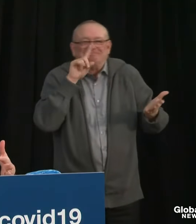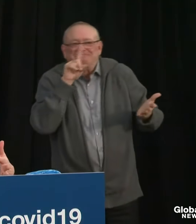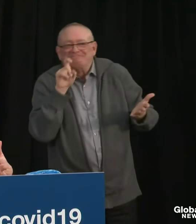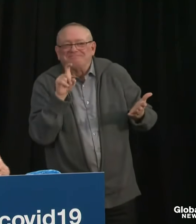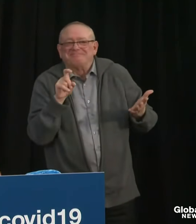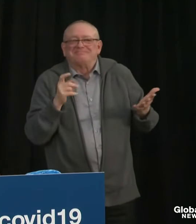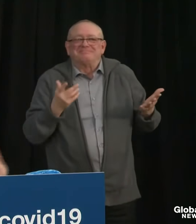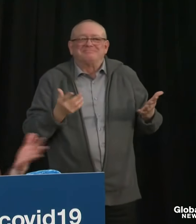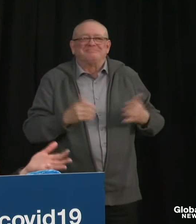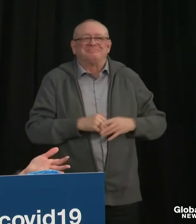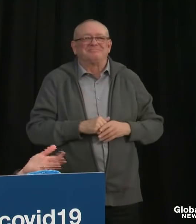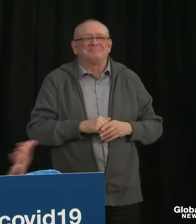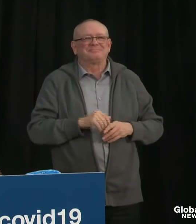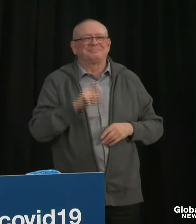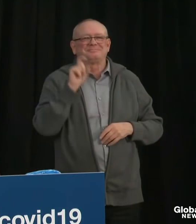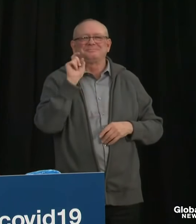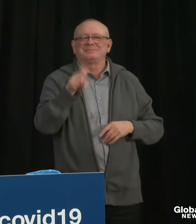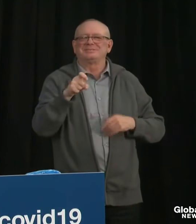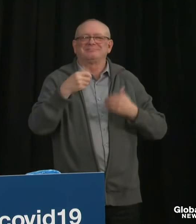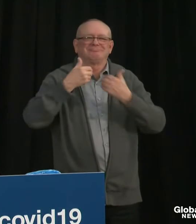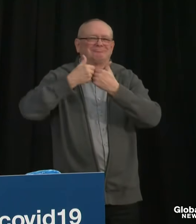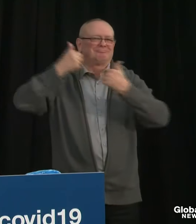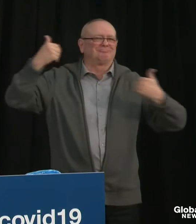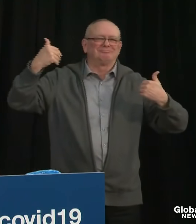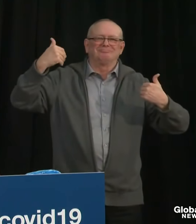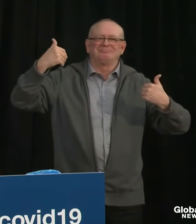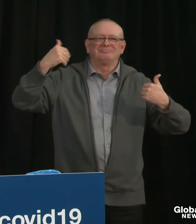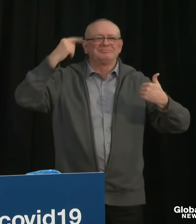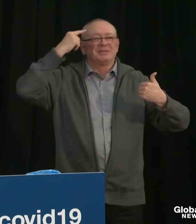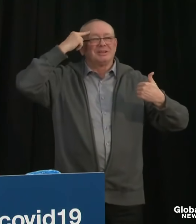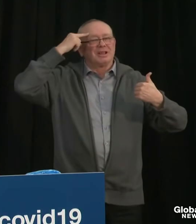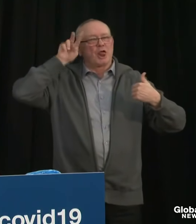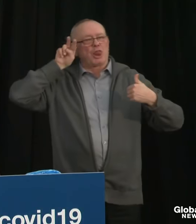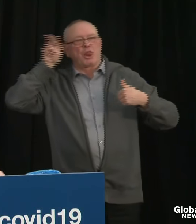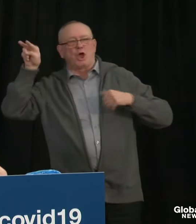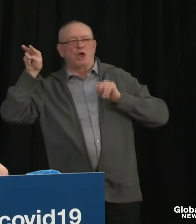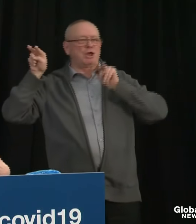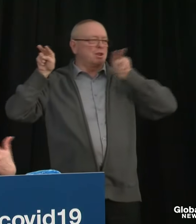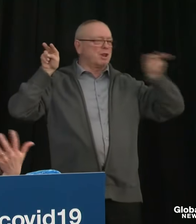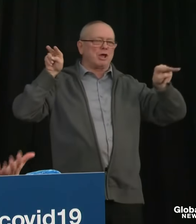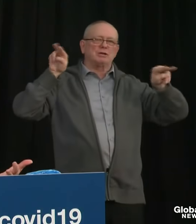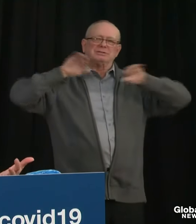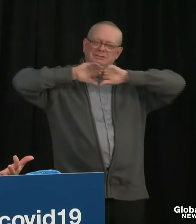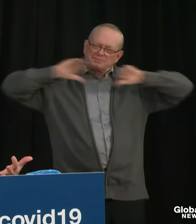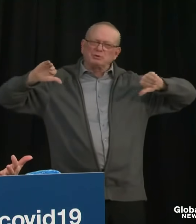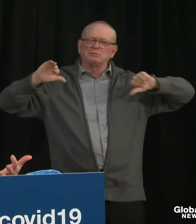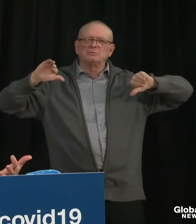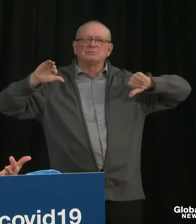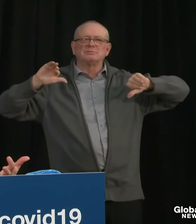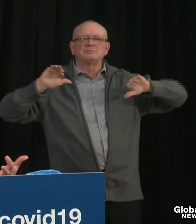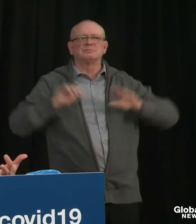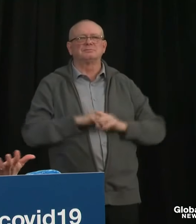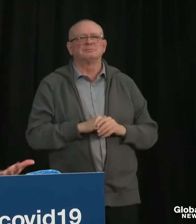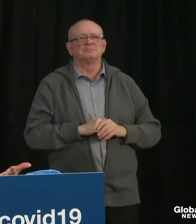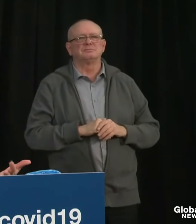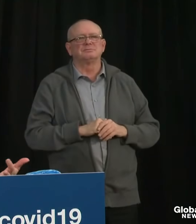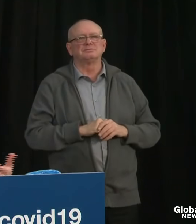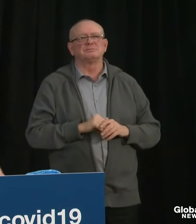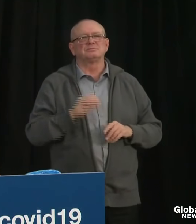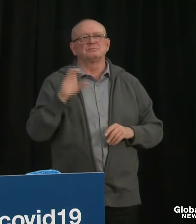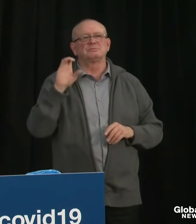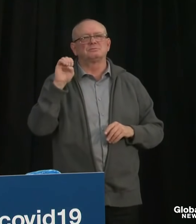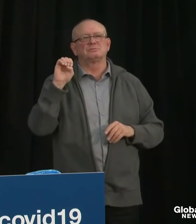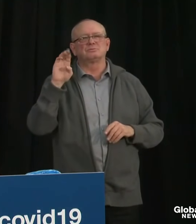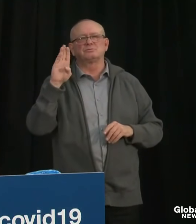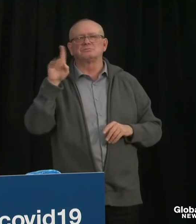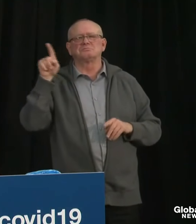providing support to all those who are impacted by the pandemic, particularly those who are ill and need to isolate, or